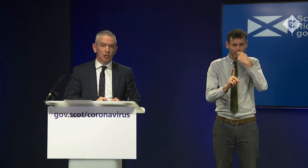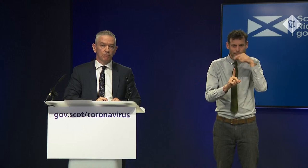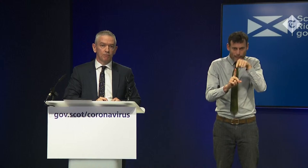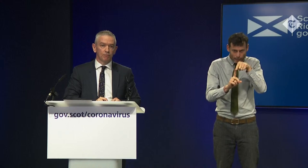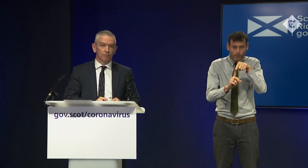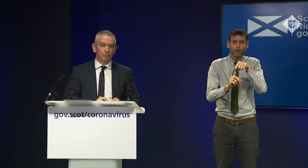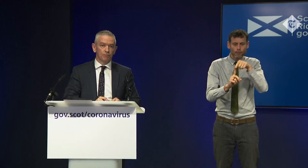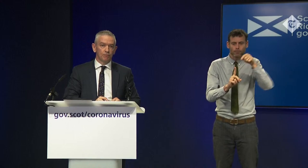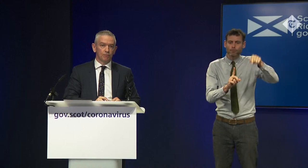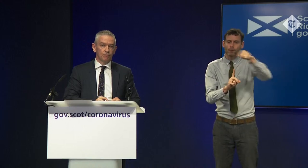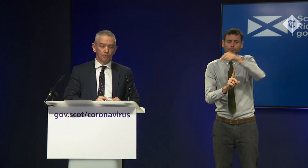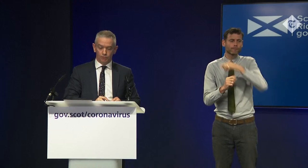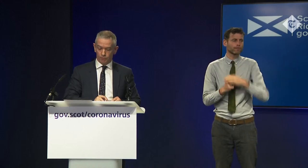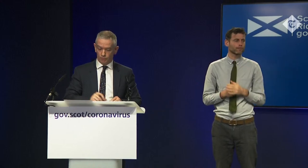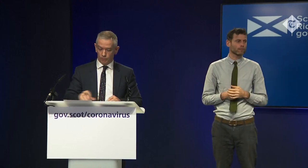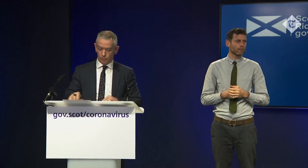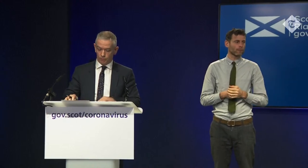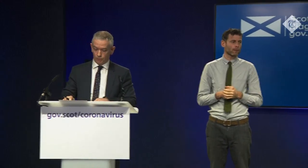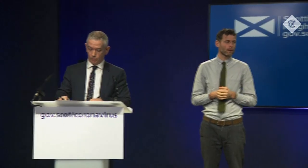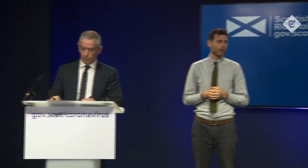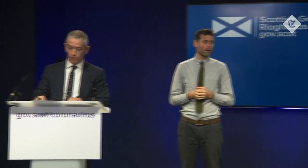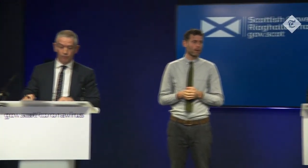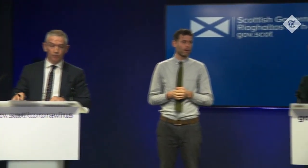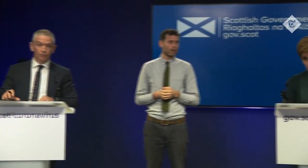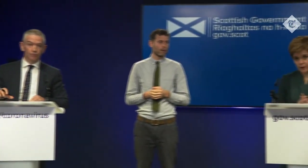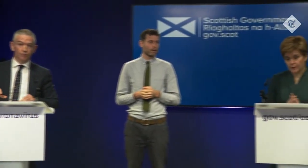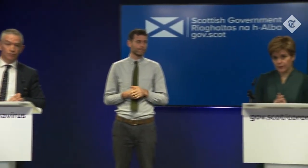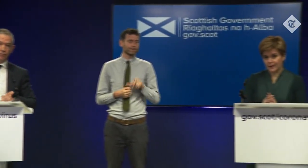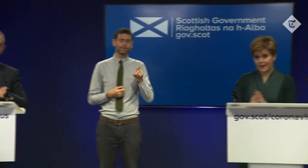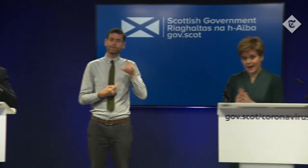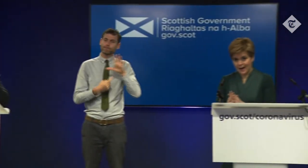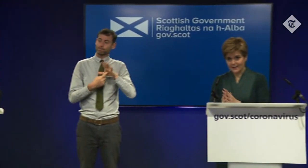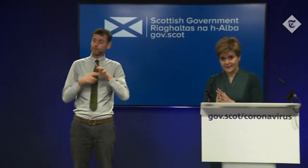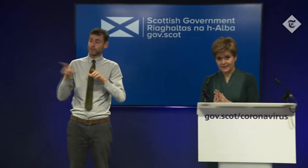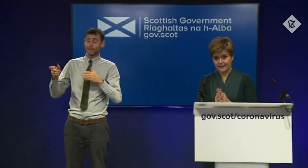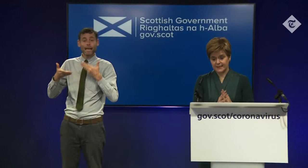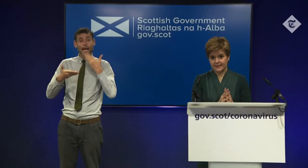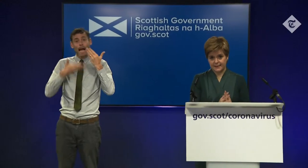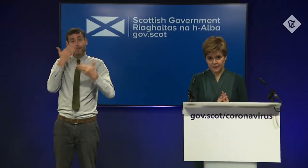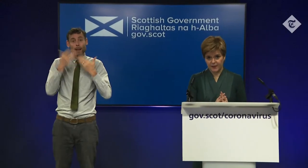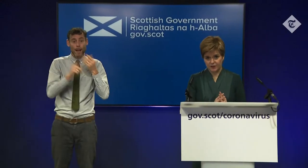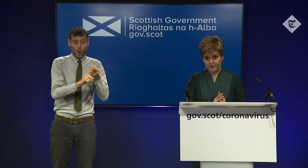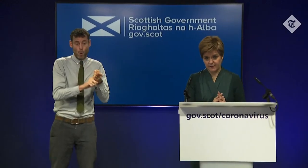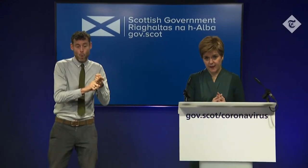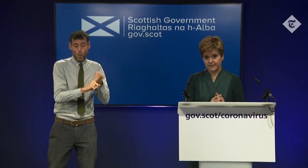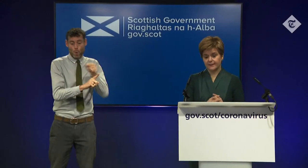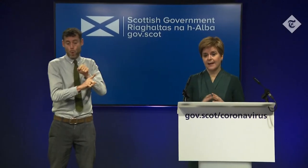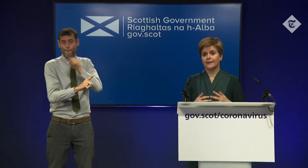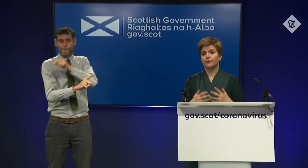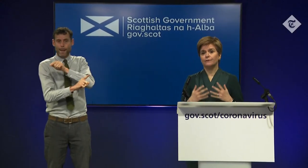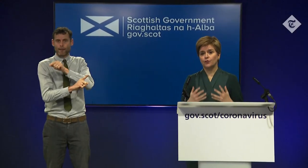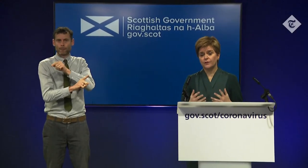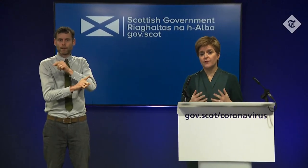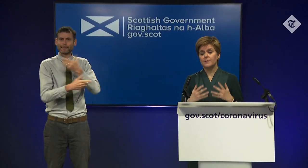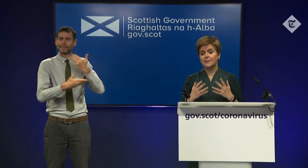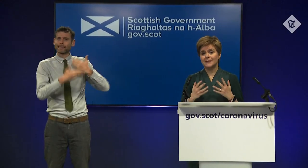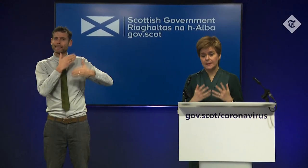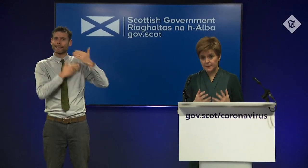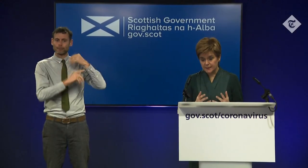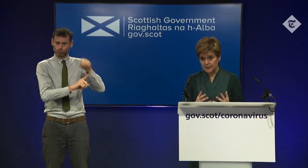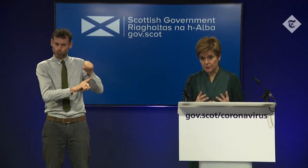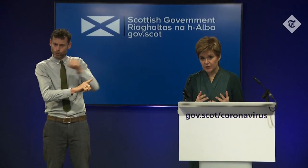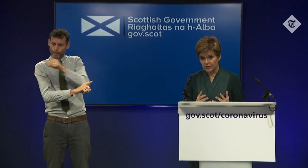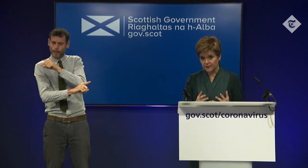particular feature. And that loop back exercise that Gregor has spoken about has led to the identification of these cases and our view that there may